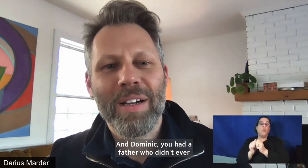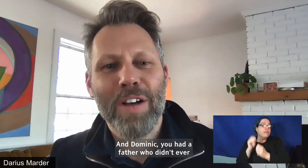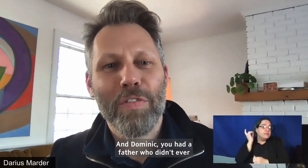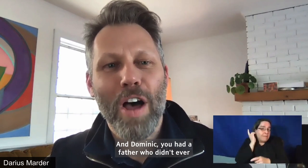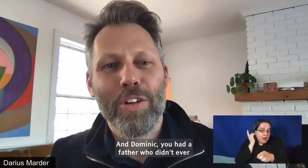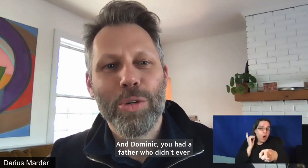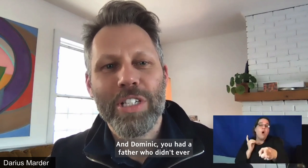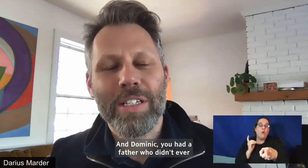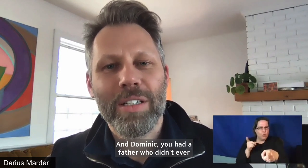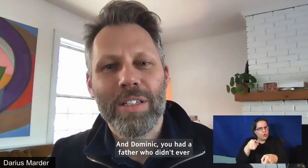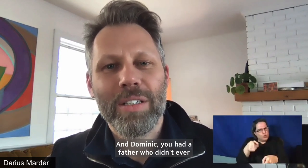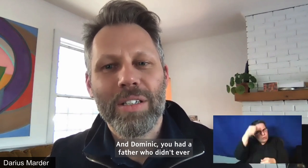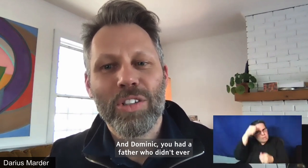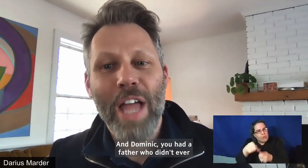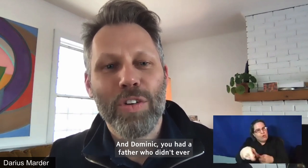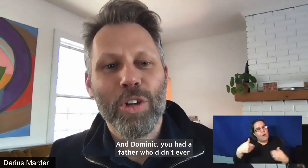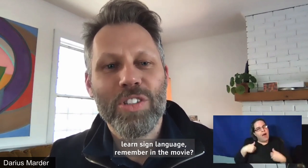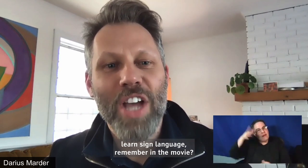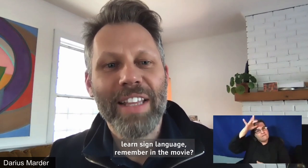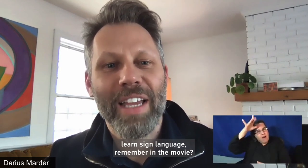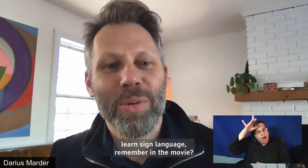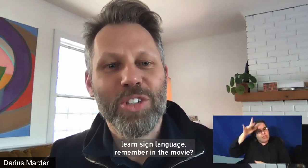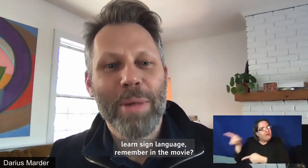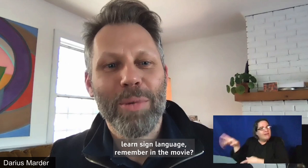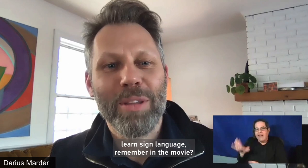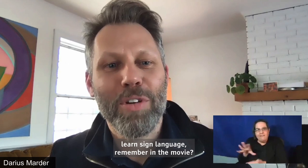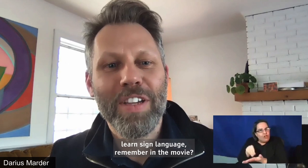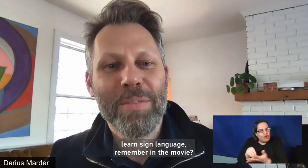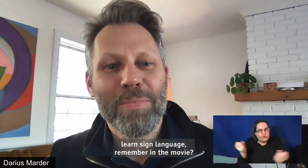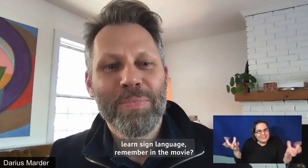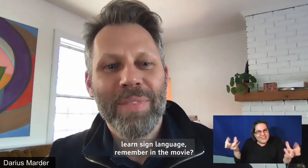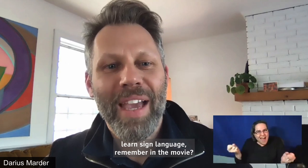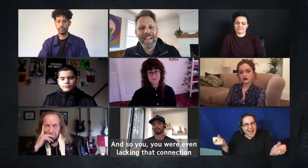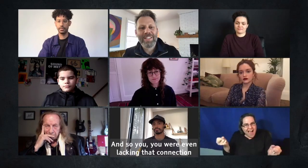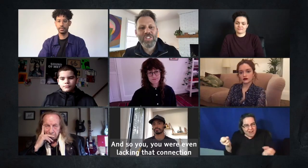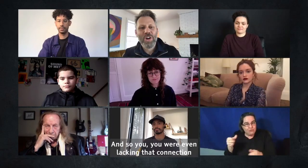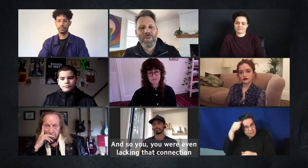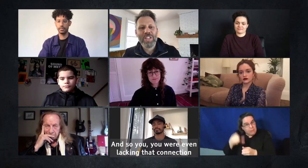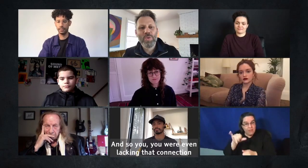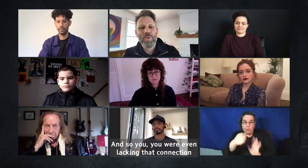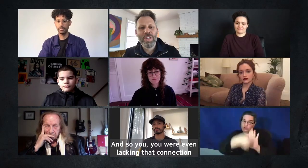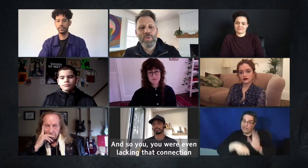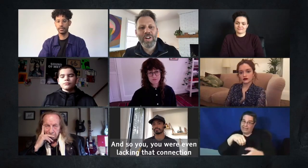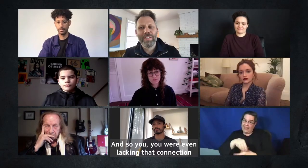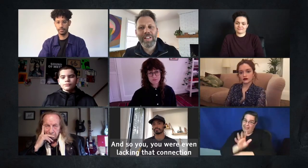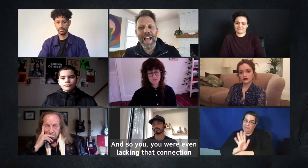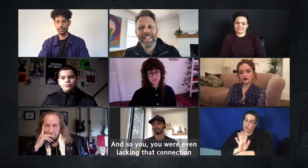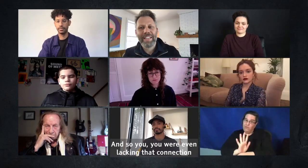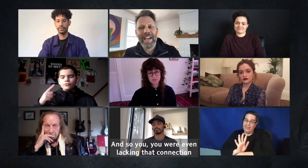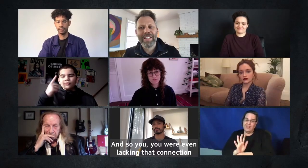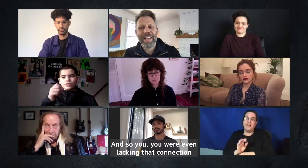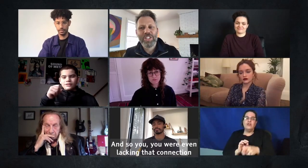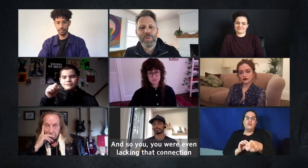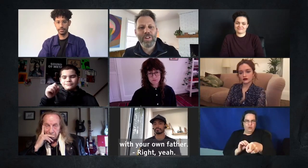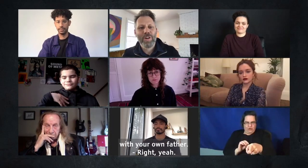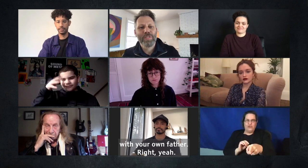had a father who didn't ever learn sign language, remember in the movie? And so you were even lacking